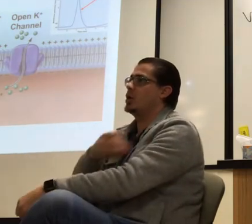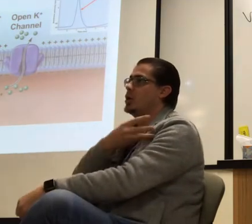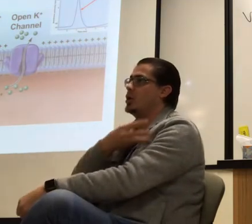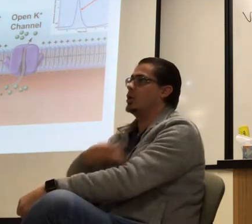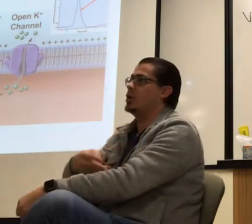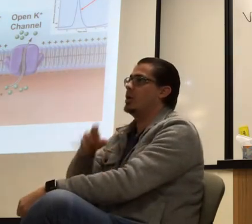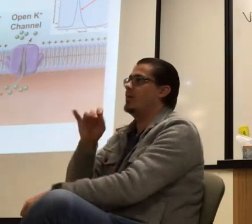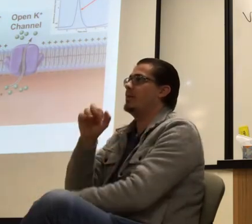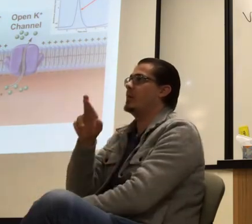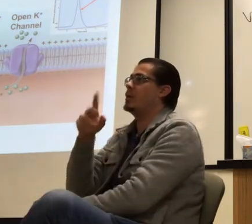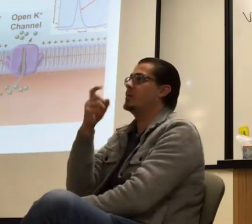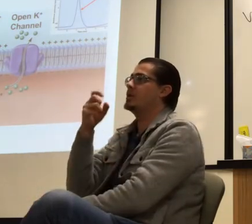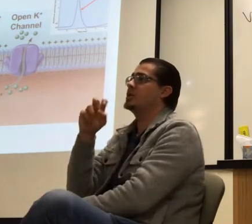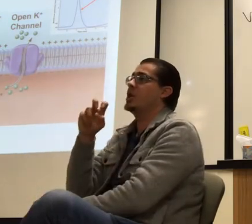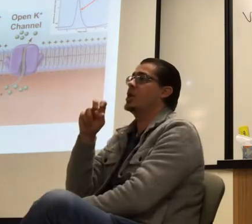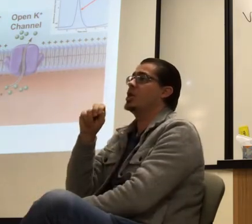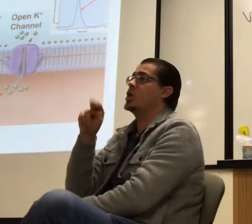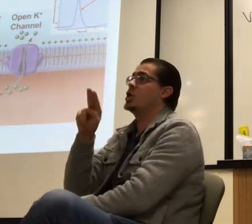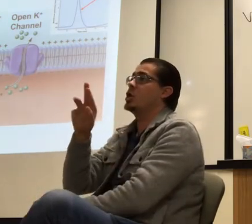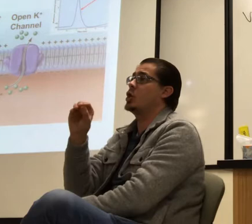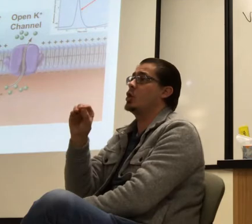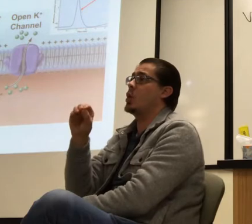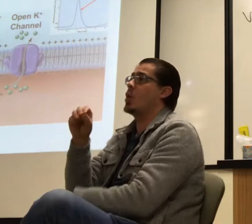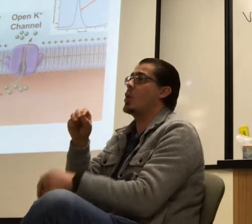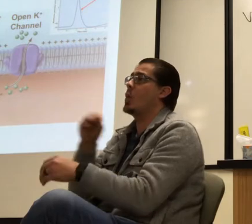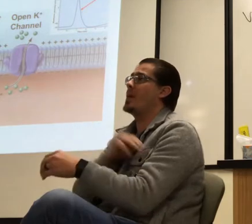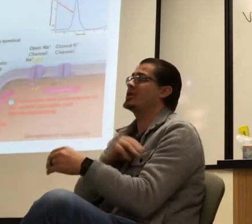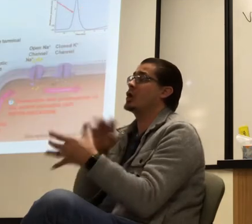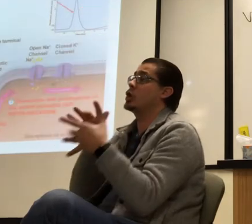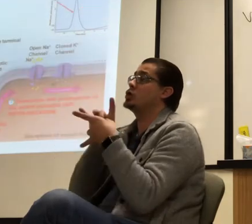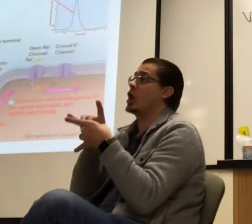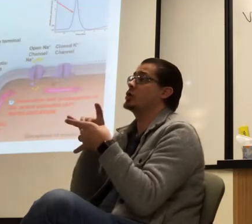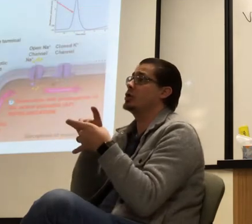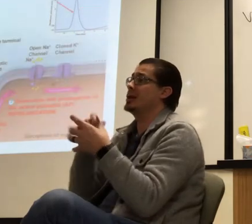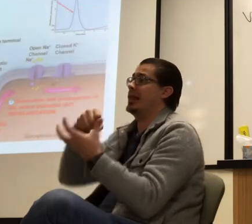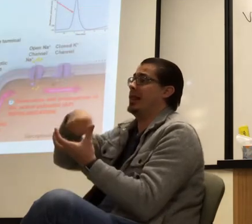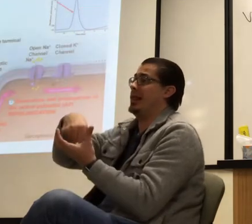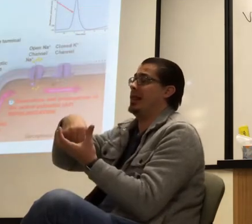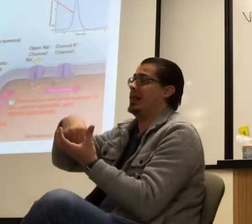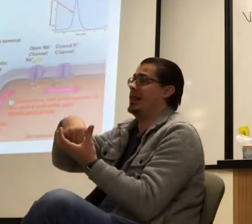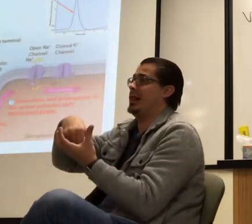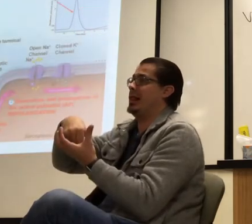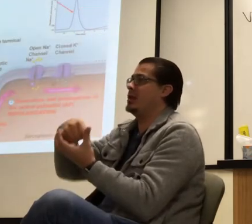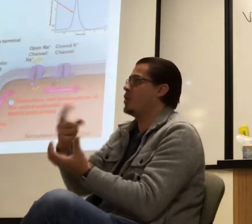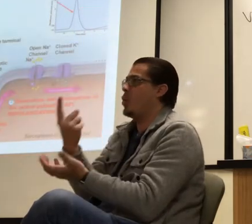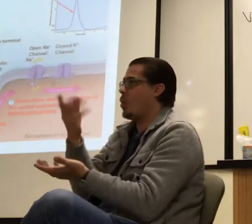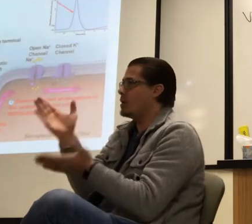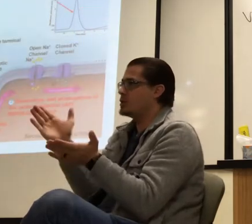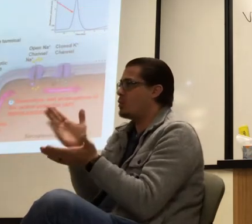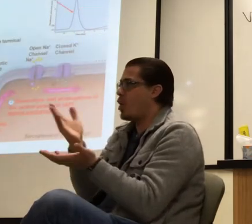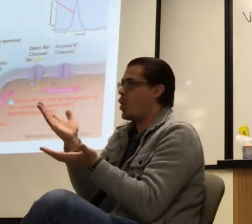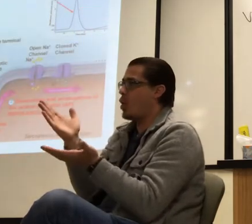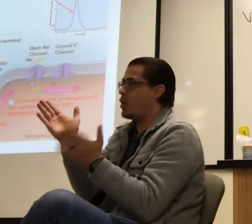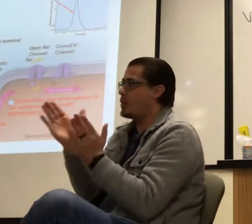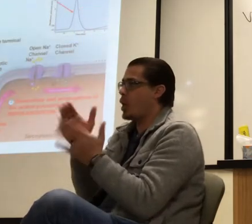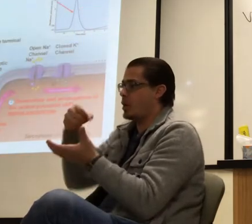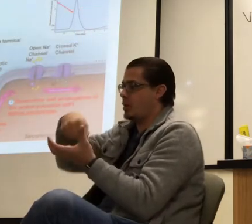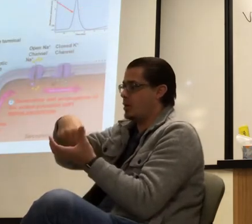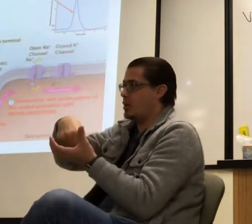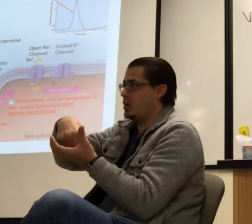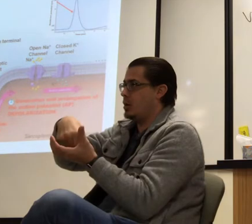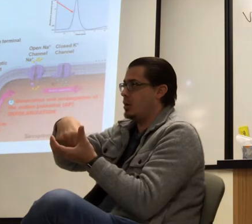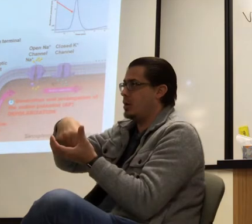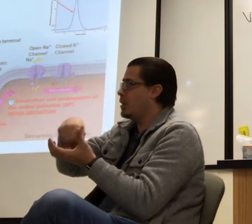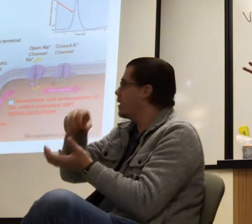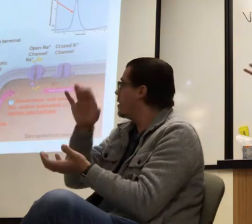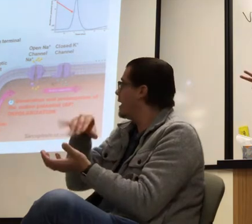Because the neuromuscular junction, just to go back one frame, it's only one small part of the muscle fiber.